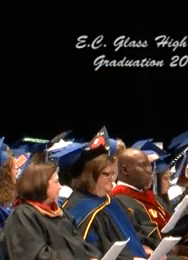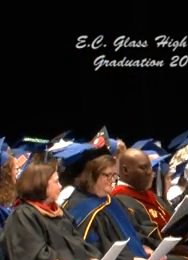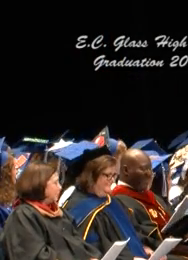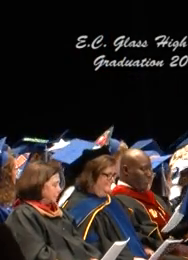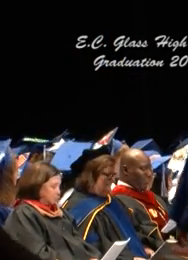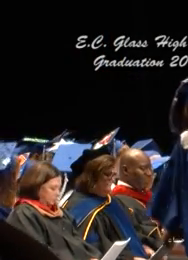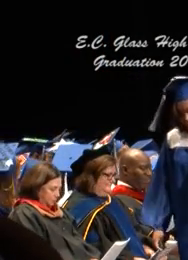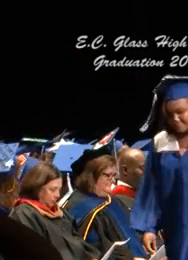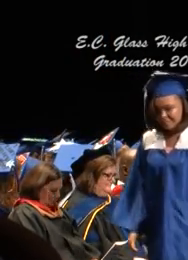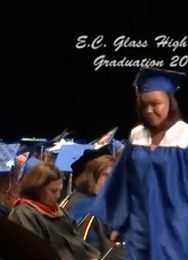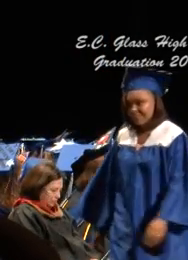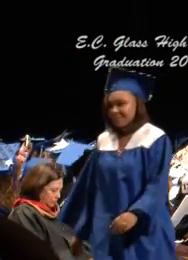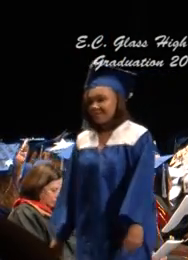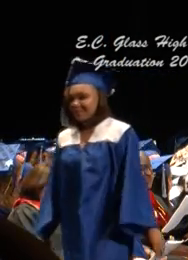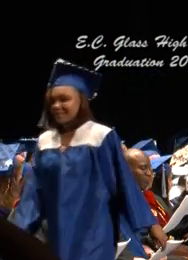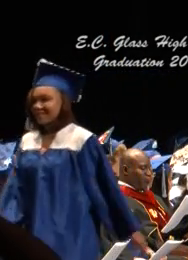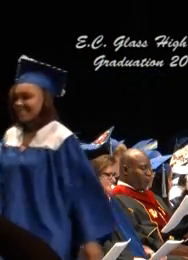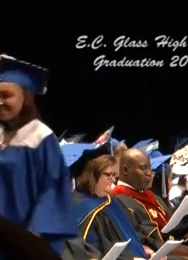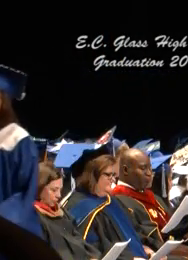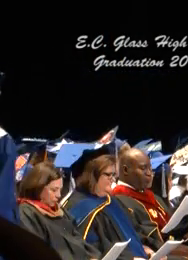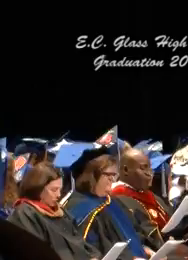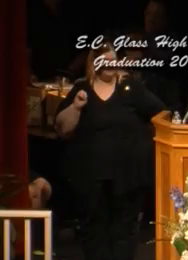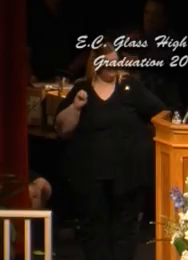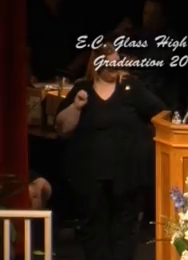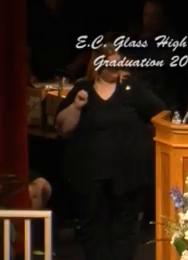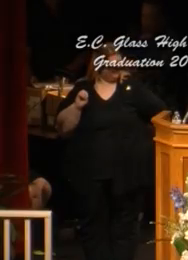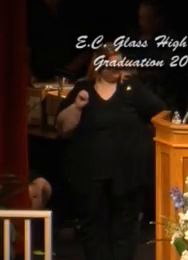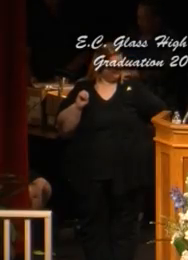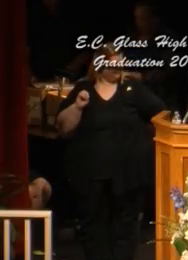Traylion Edward Ware.